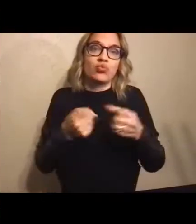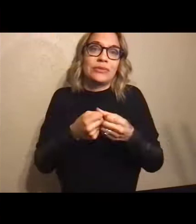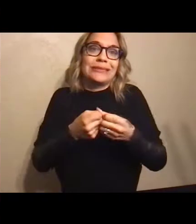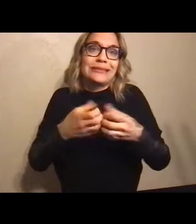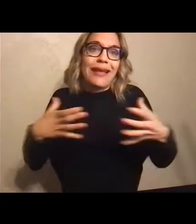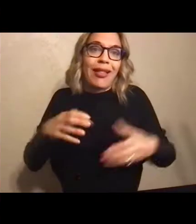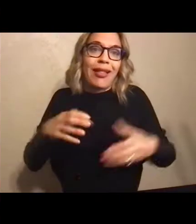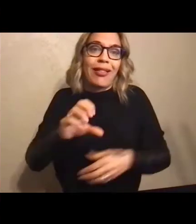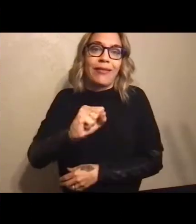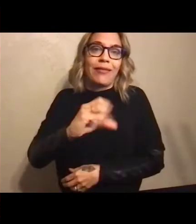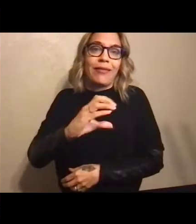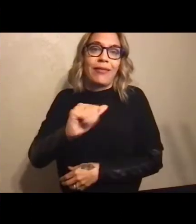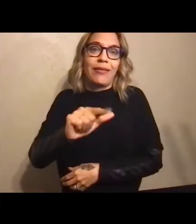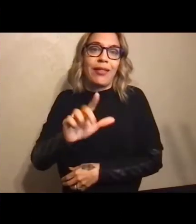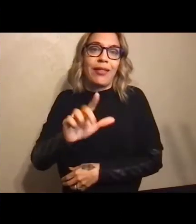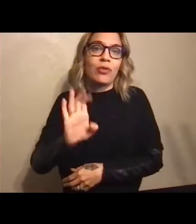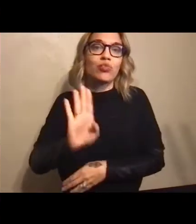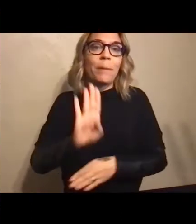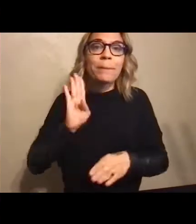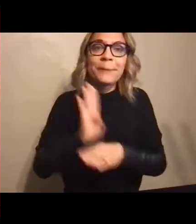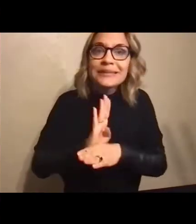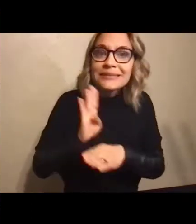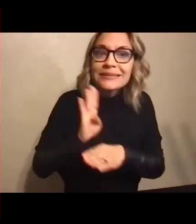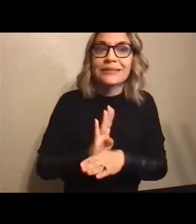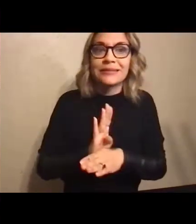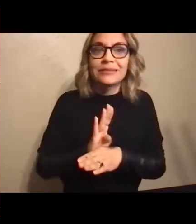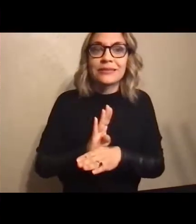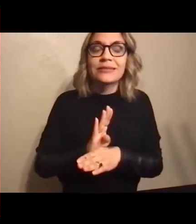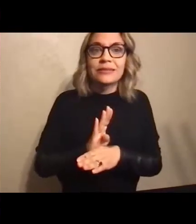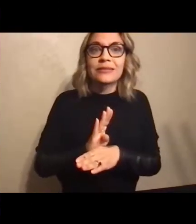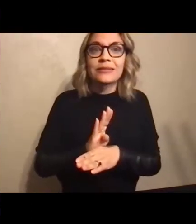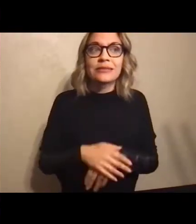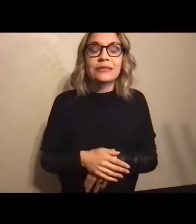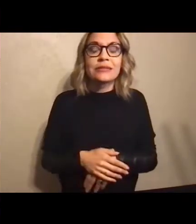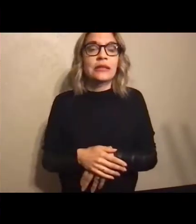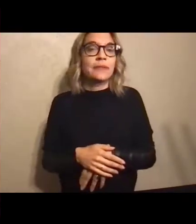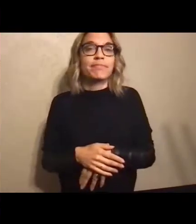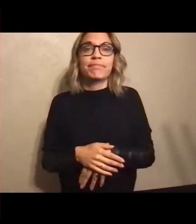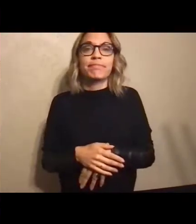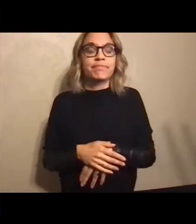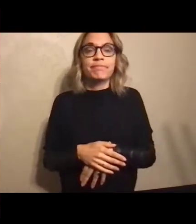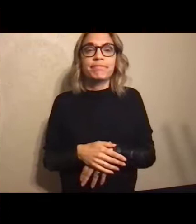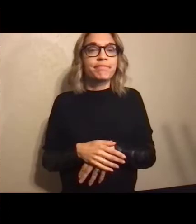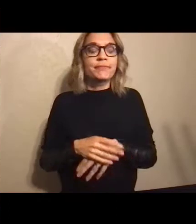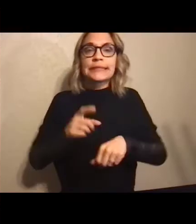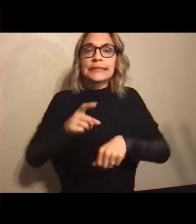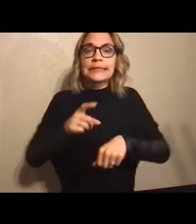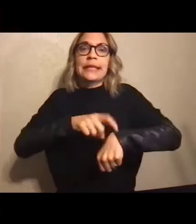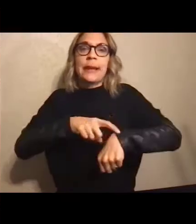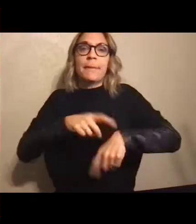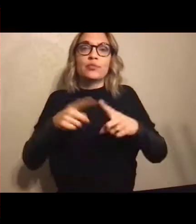to do that, I had to have the ability to scale. You have to have a scalable business.